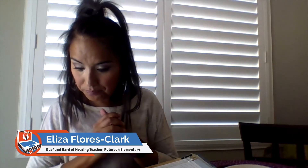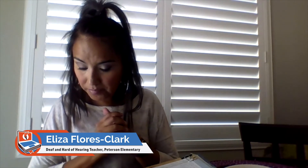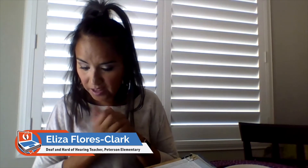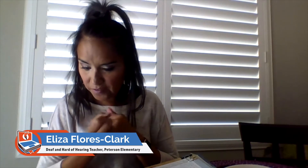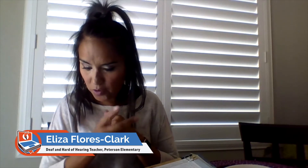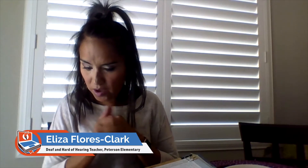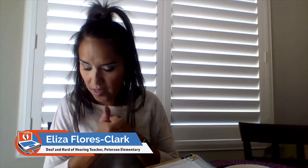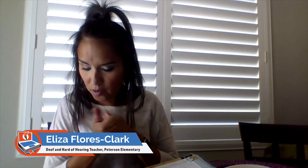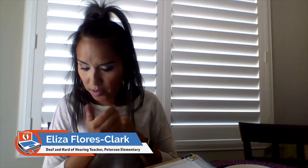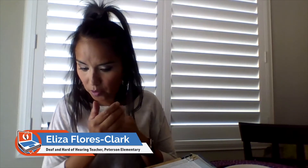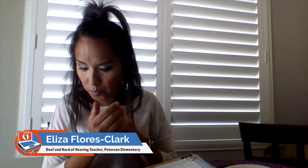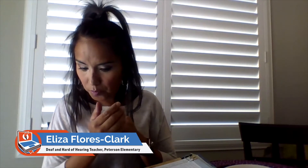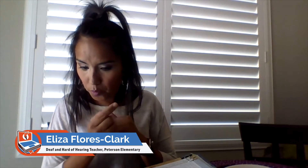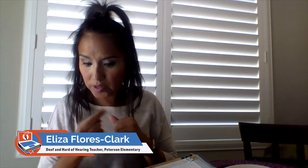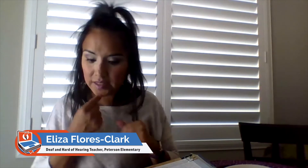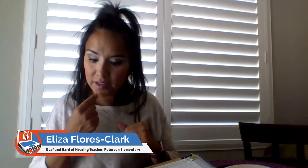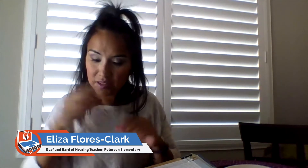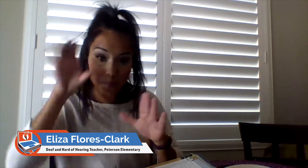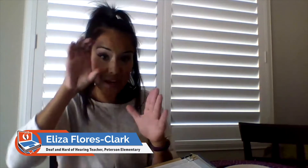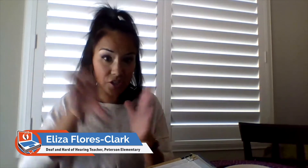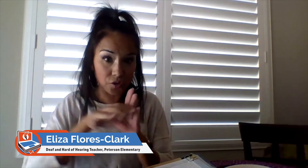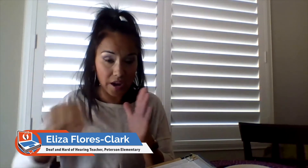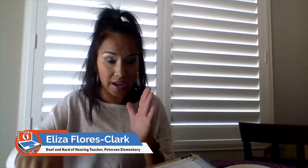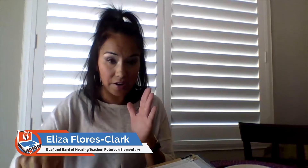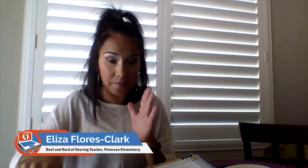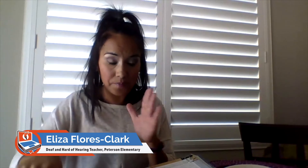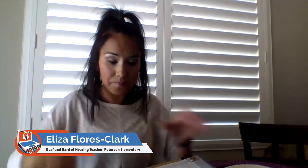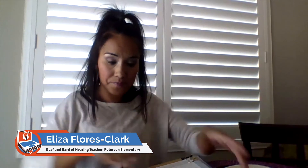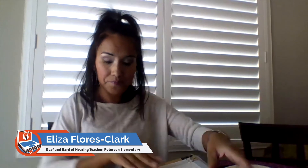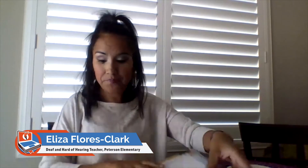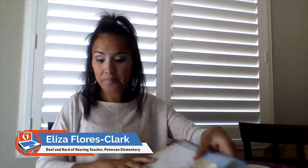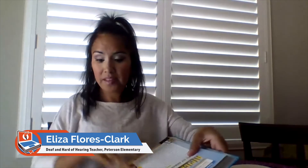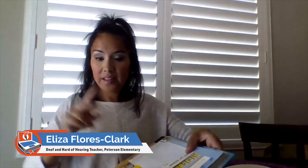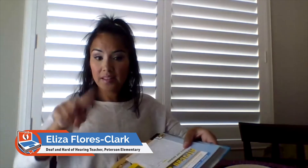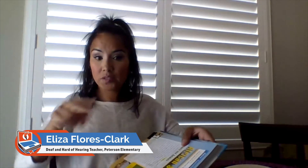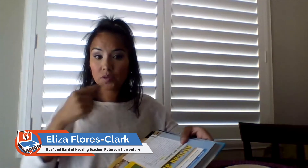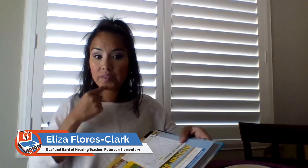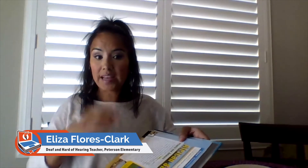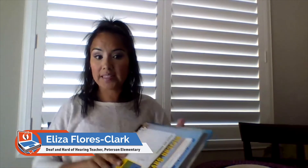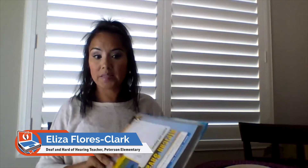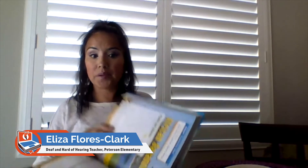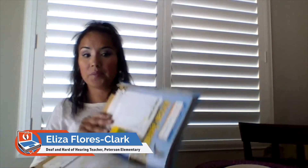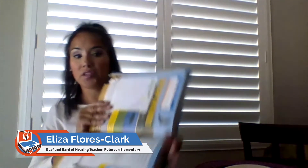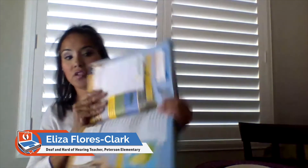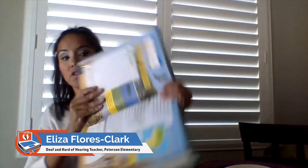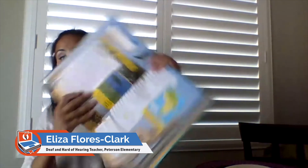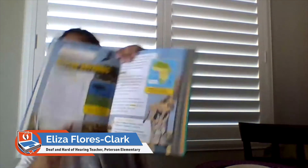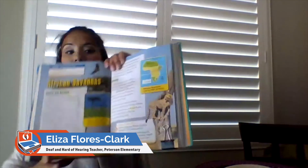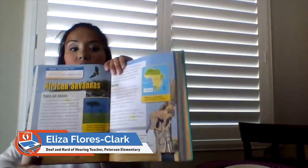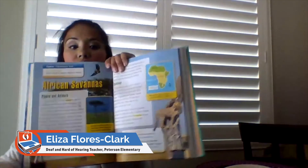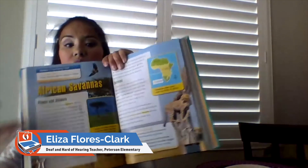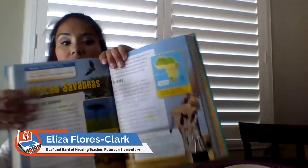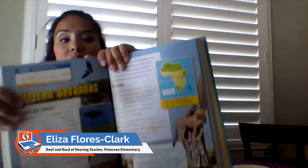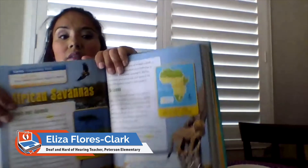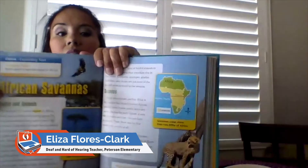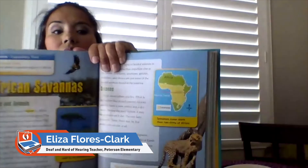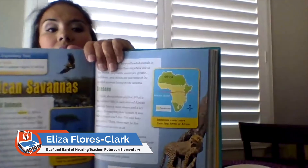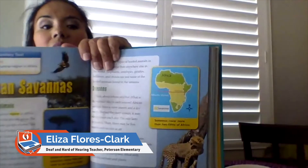A few other little points. There's a picture right here. Let's read what that says, but I'm going to show you first.